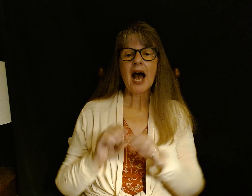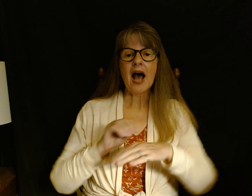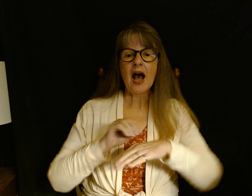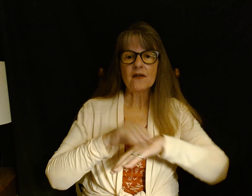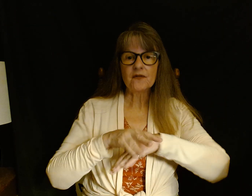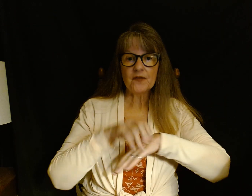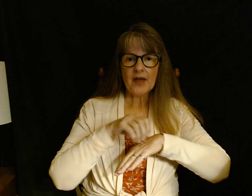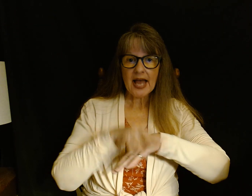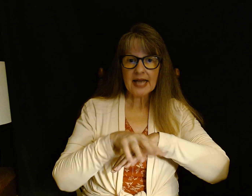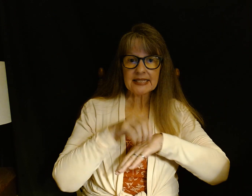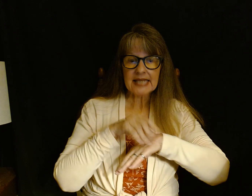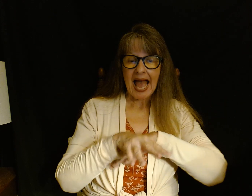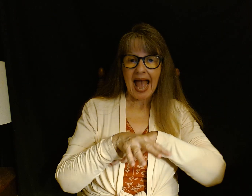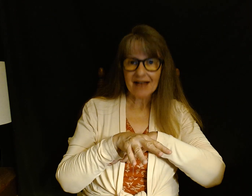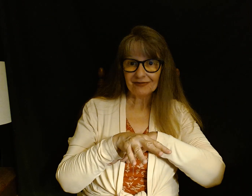affect